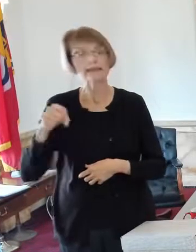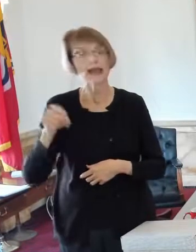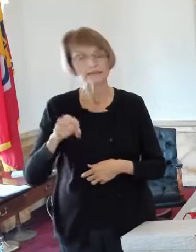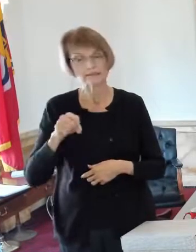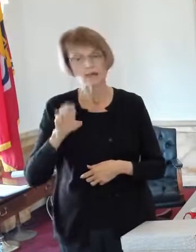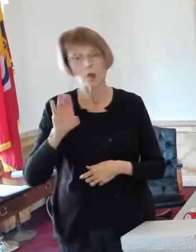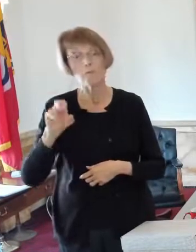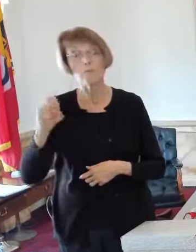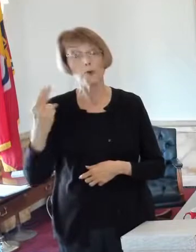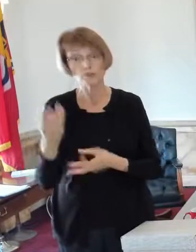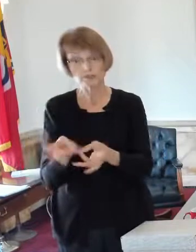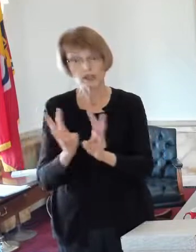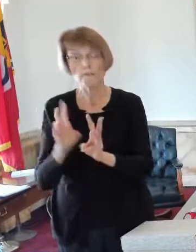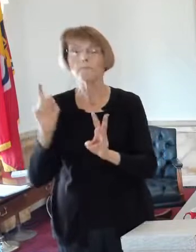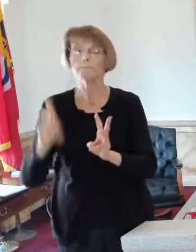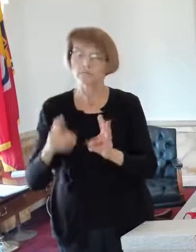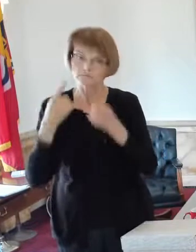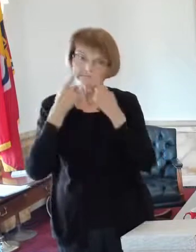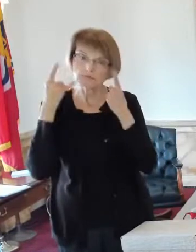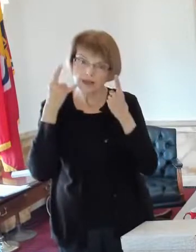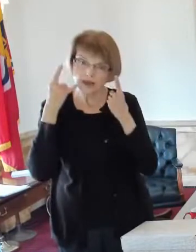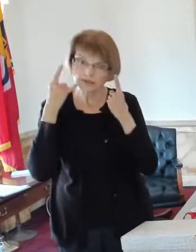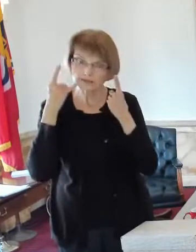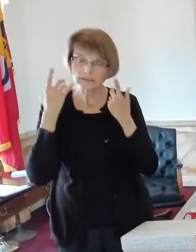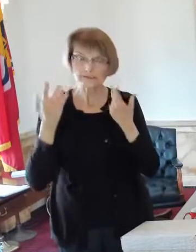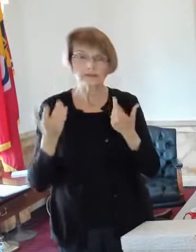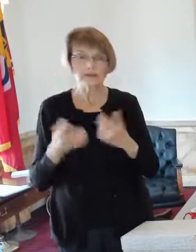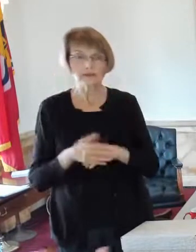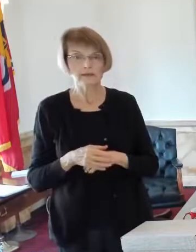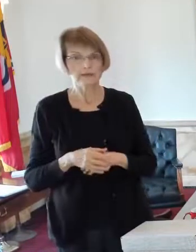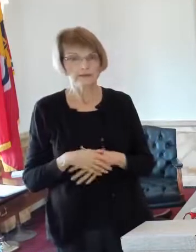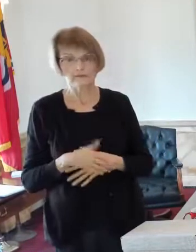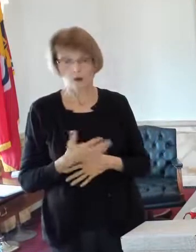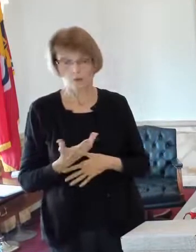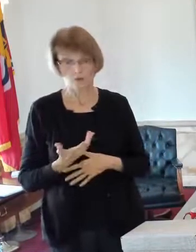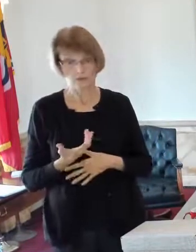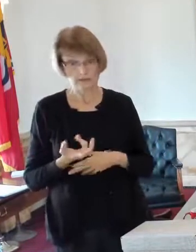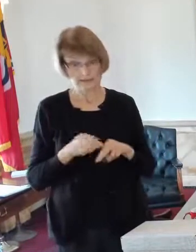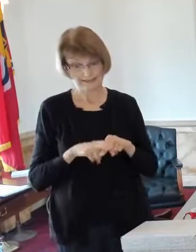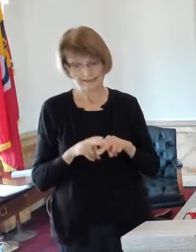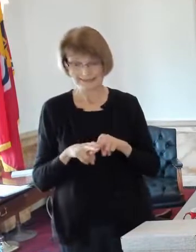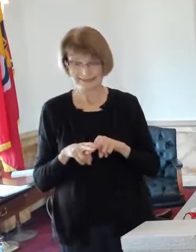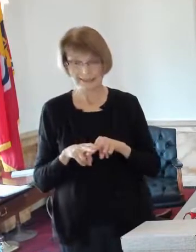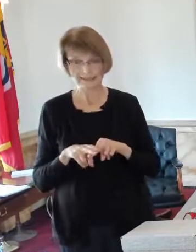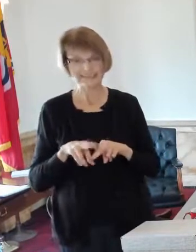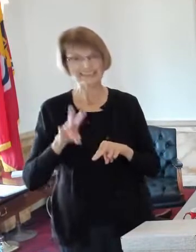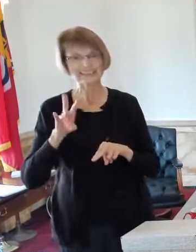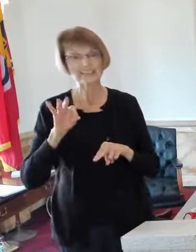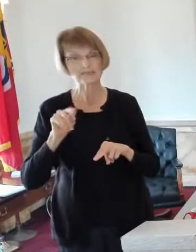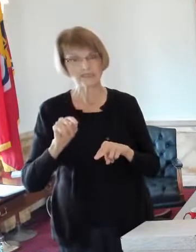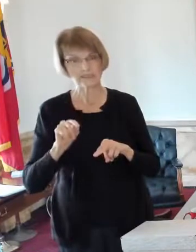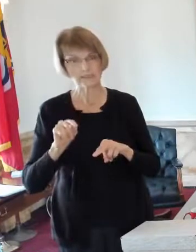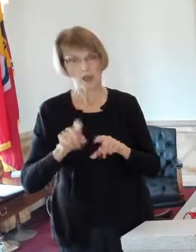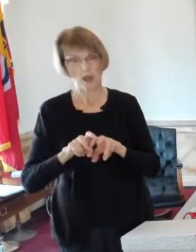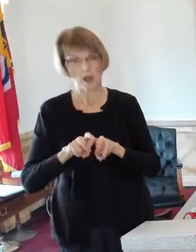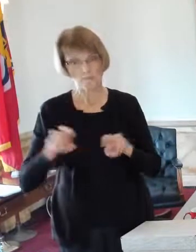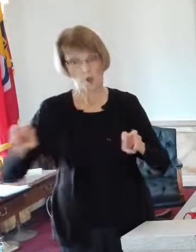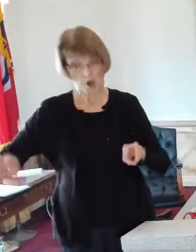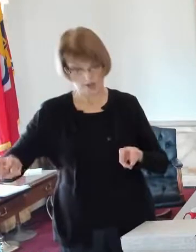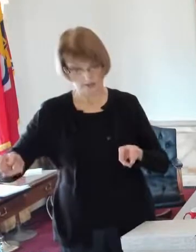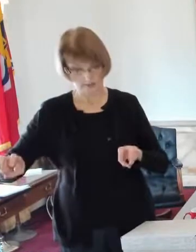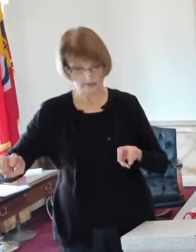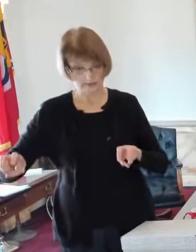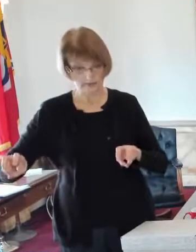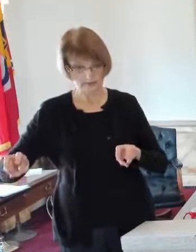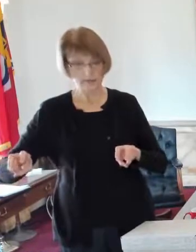Stadium, you have to wear a mask. You're seated at least 6 feet apart, and you have to wear a mask